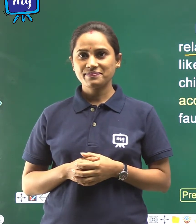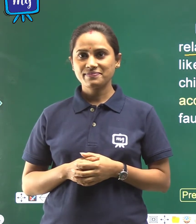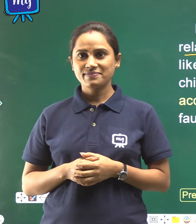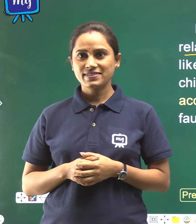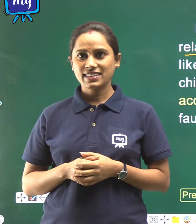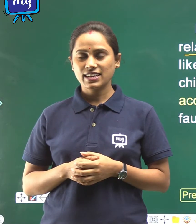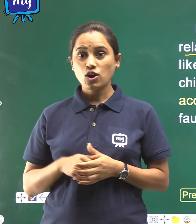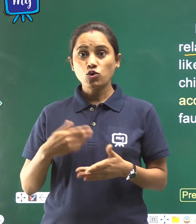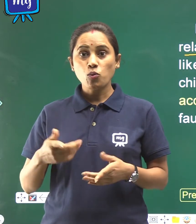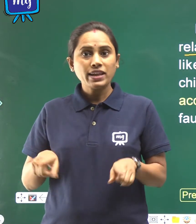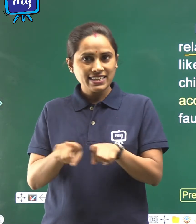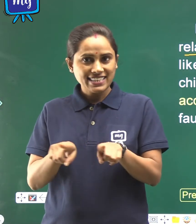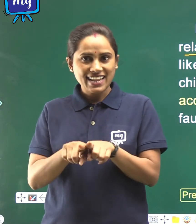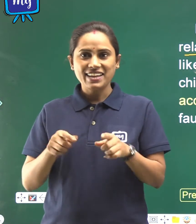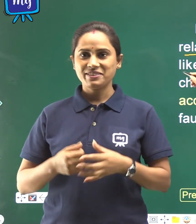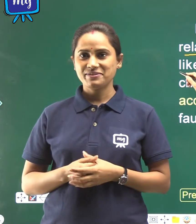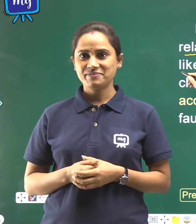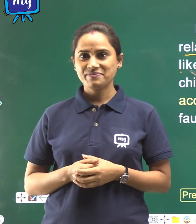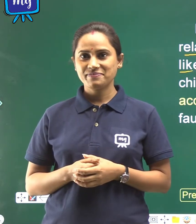to be just like